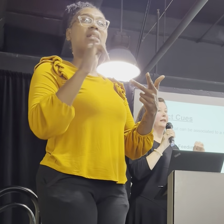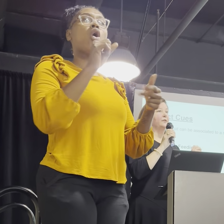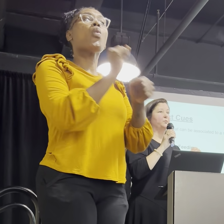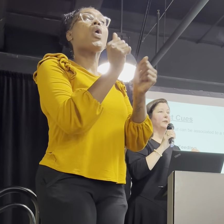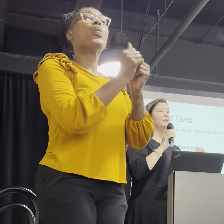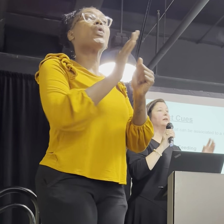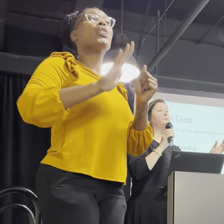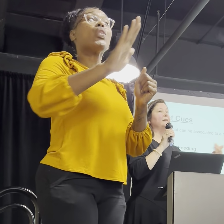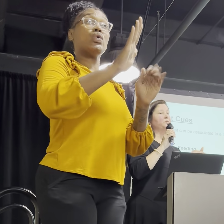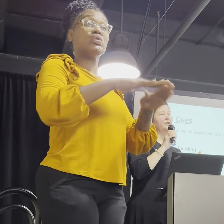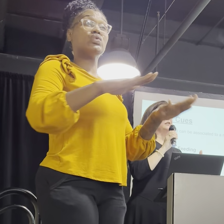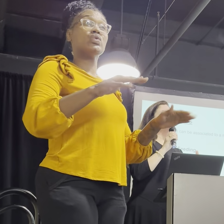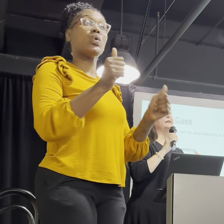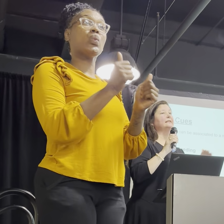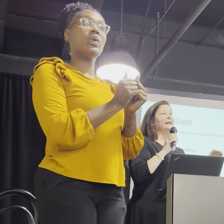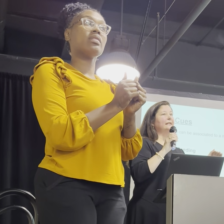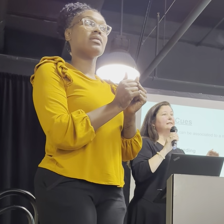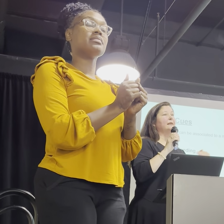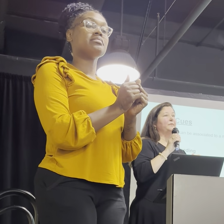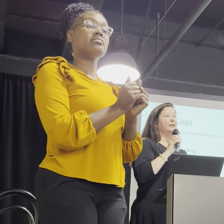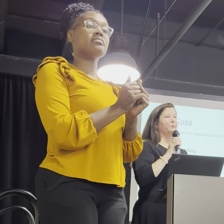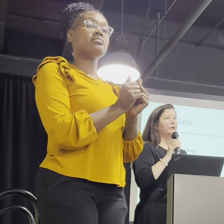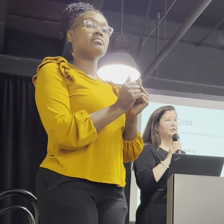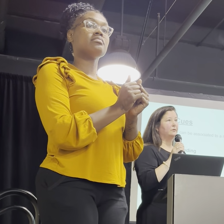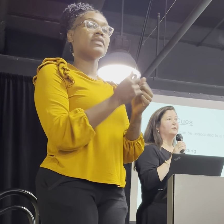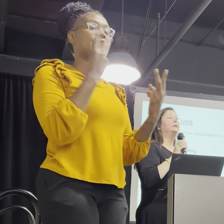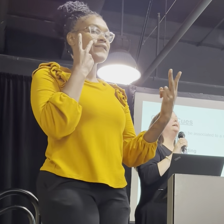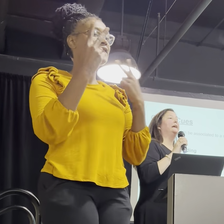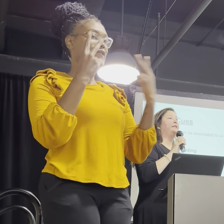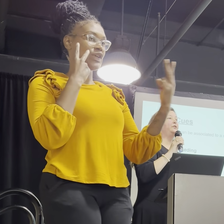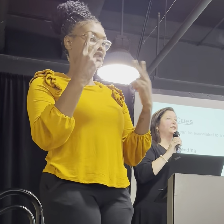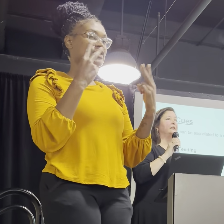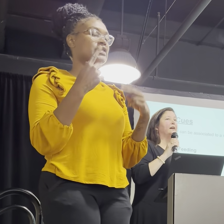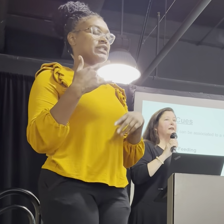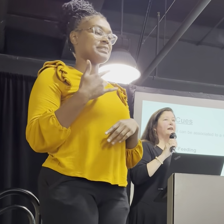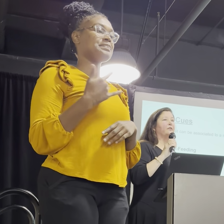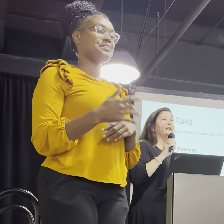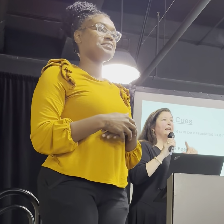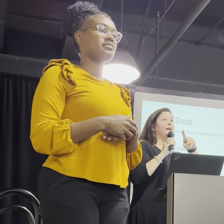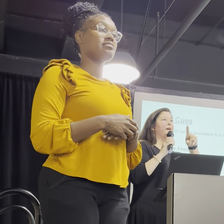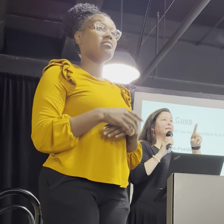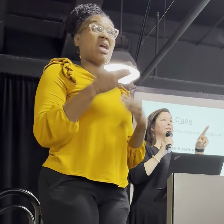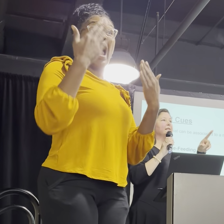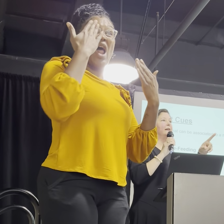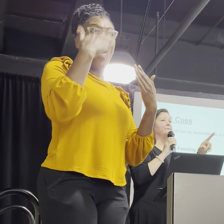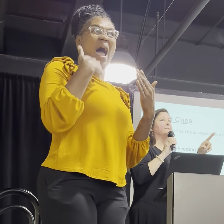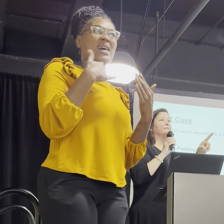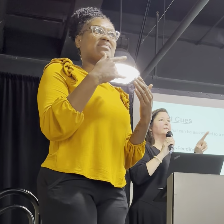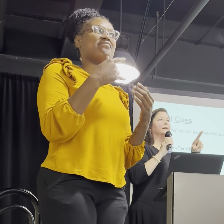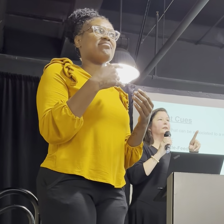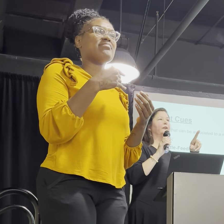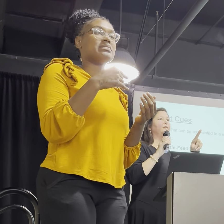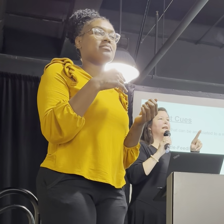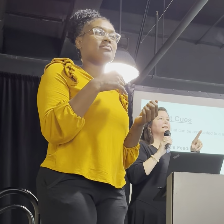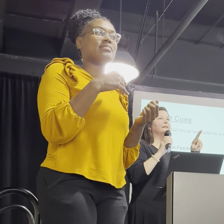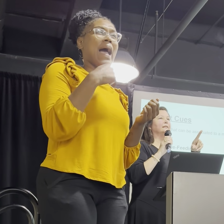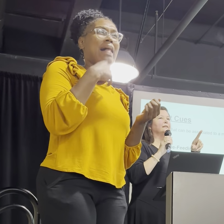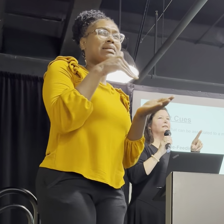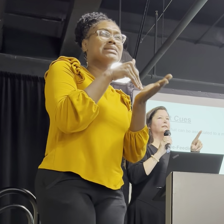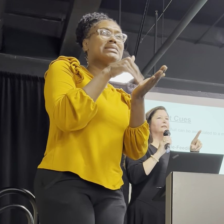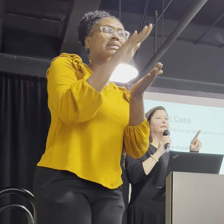your kiddos with, please reach out to me. That is something that we do. And if you did not know that already, I know I sent some, who did